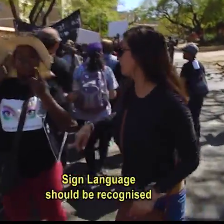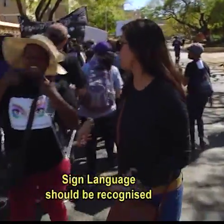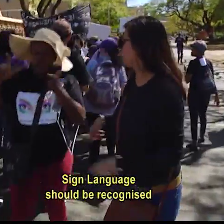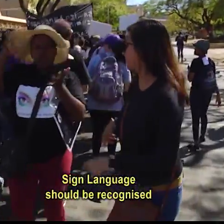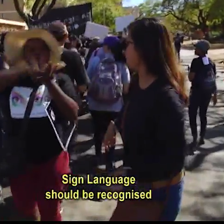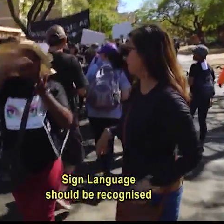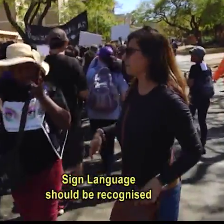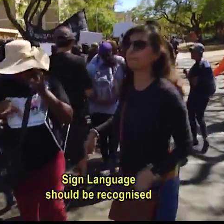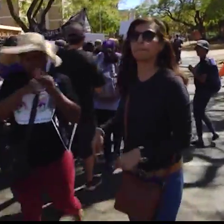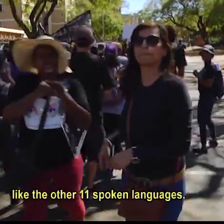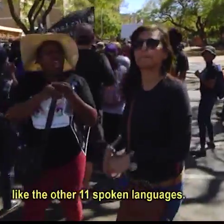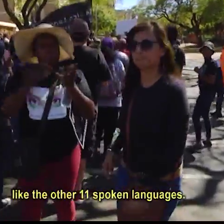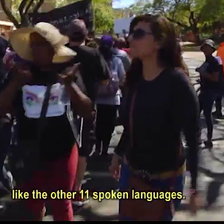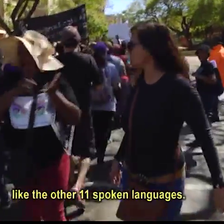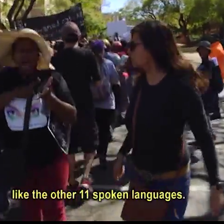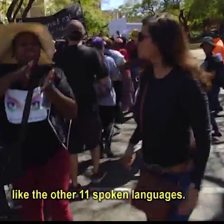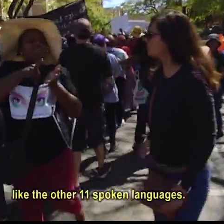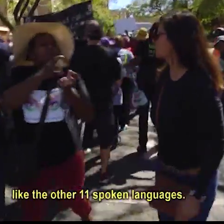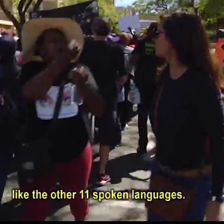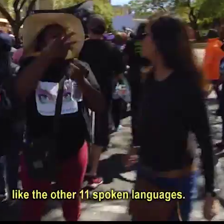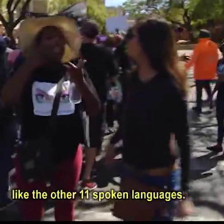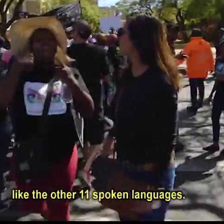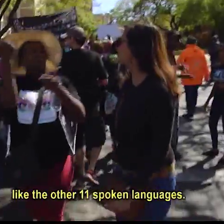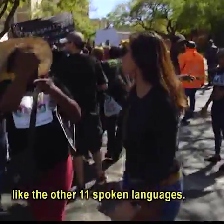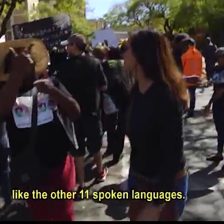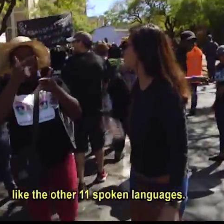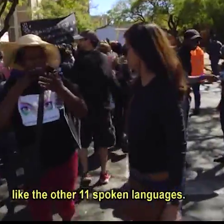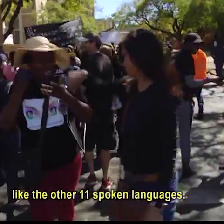Sign language should be recognized like the other 11 spoken languages.